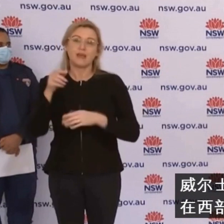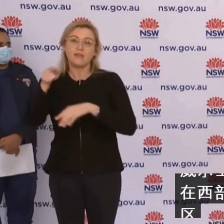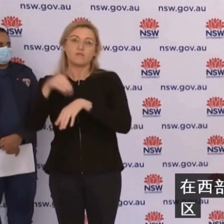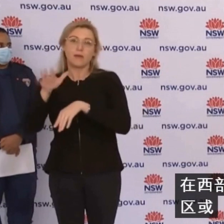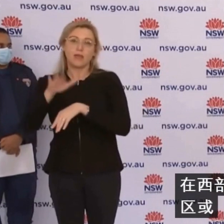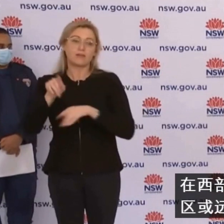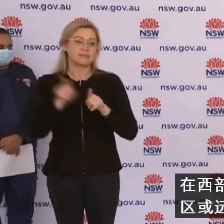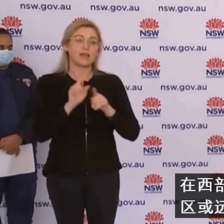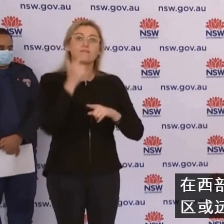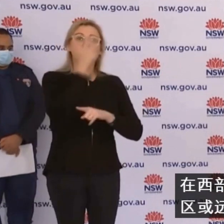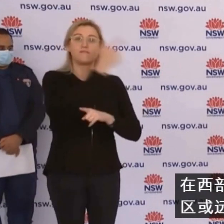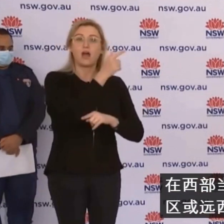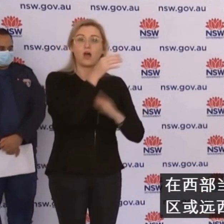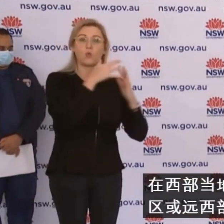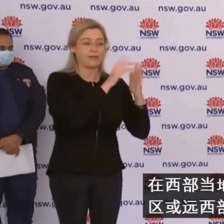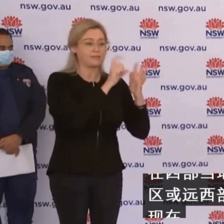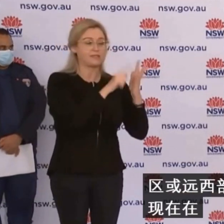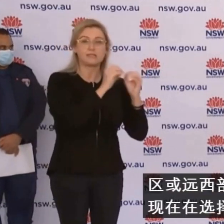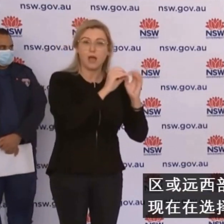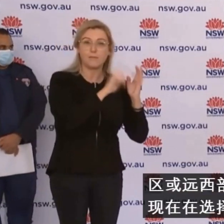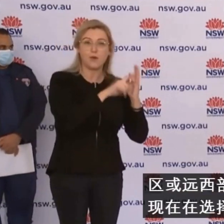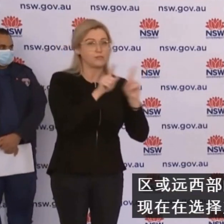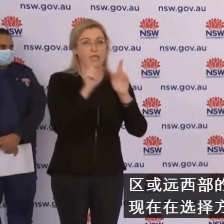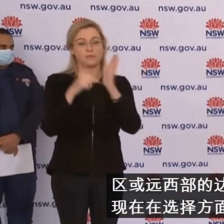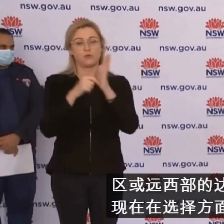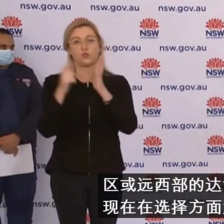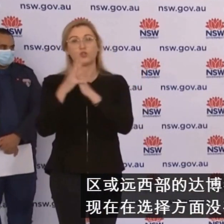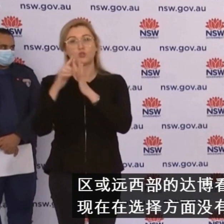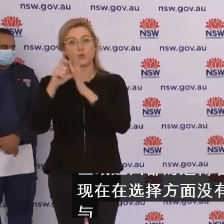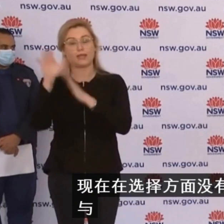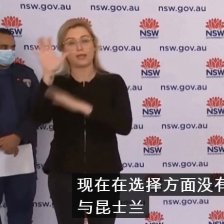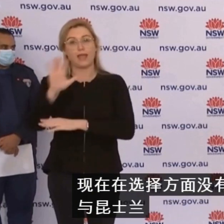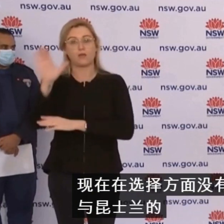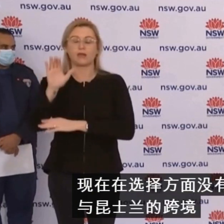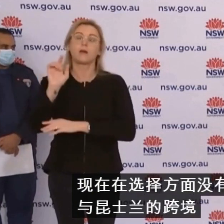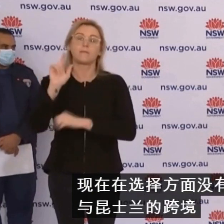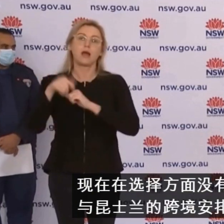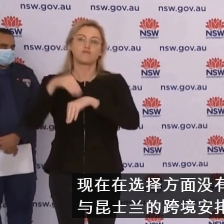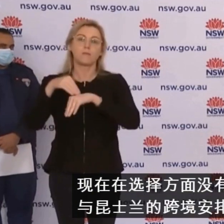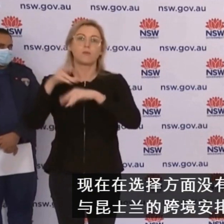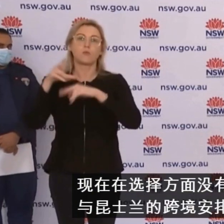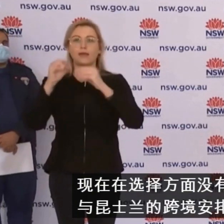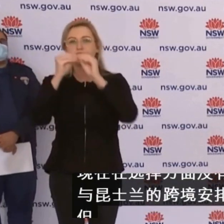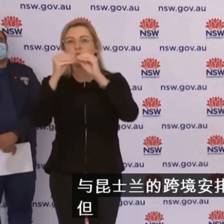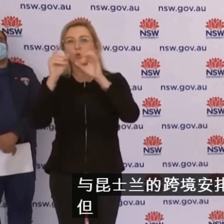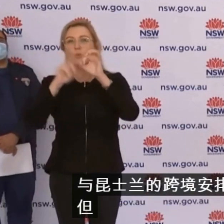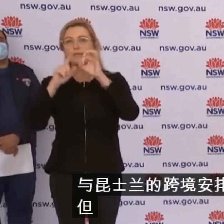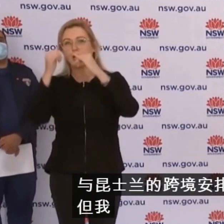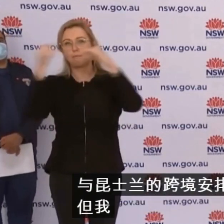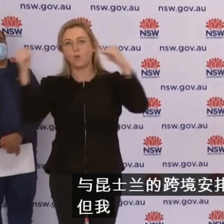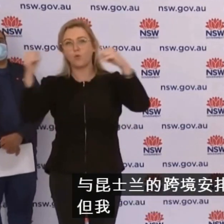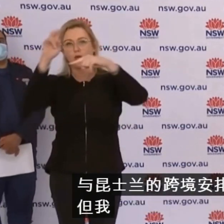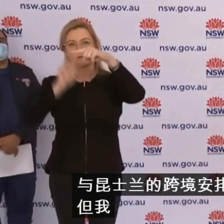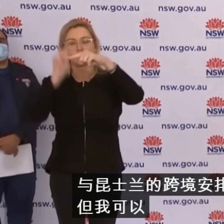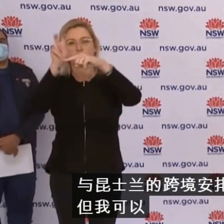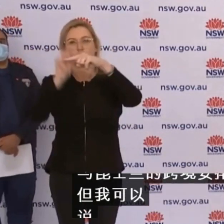Local Health District, or far west, no different in the Tweed. Now, in the Tweed, the issue is the cross-border arrangement with Queensland. It is concerning,